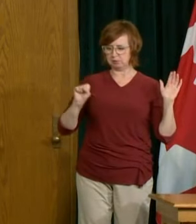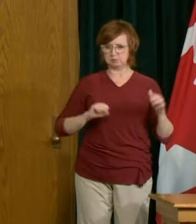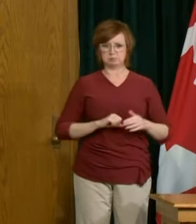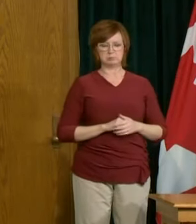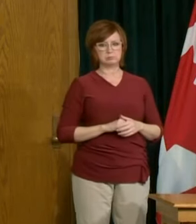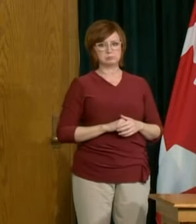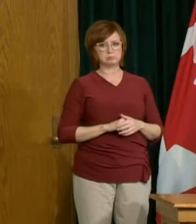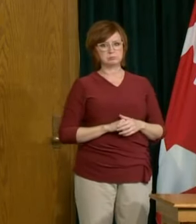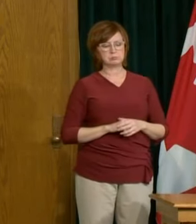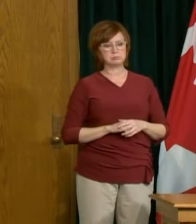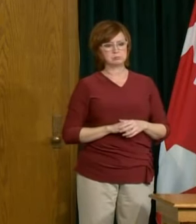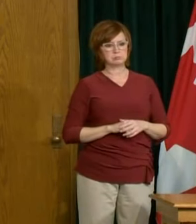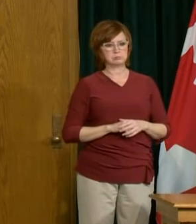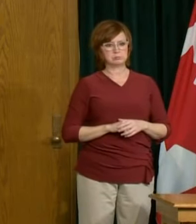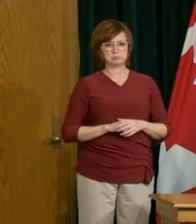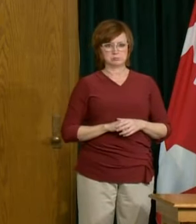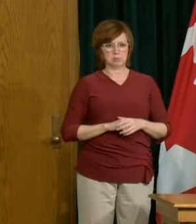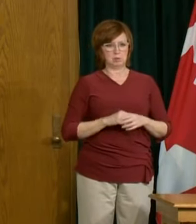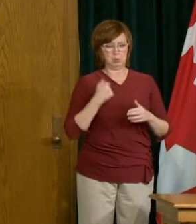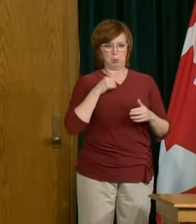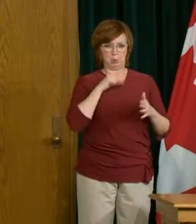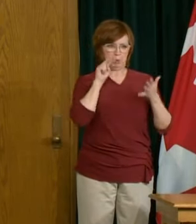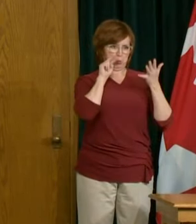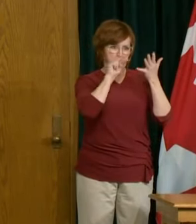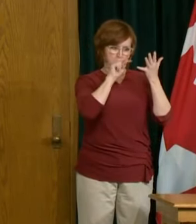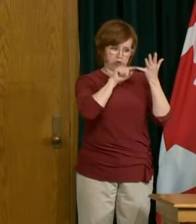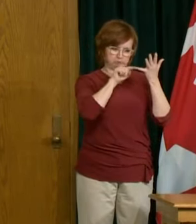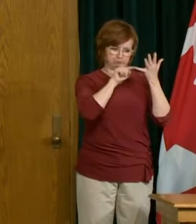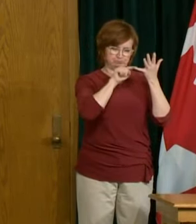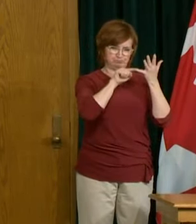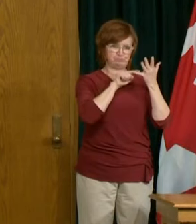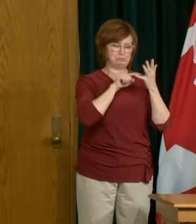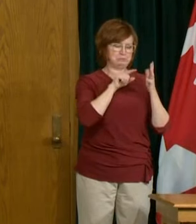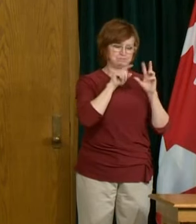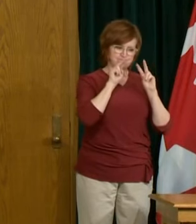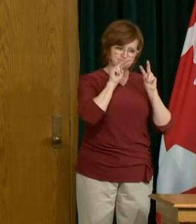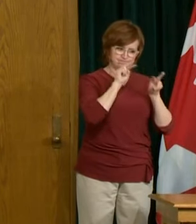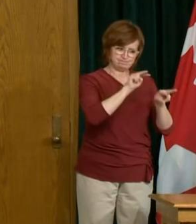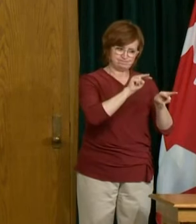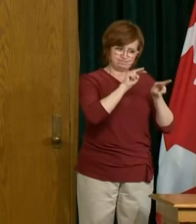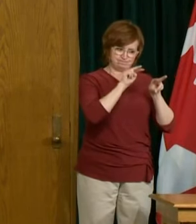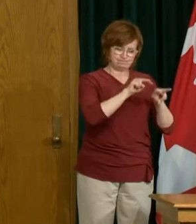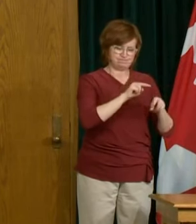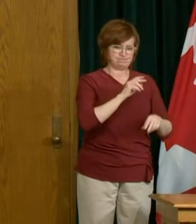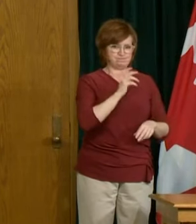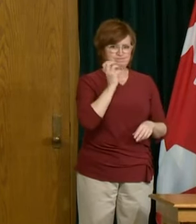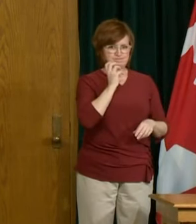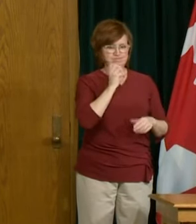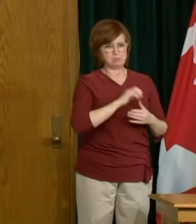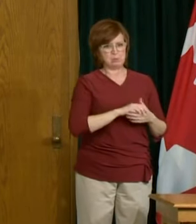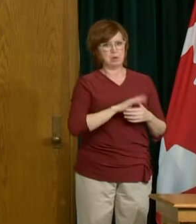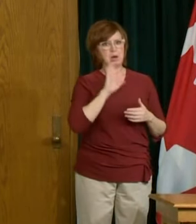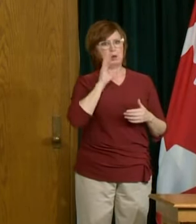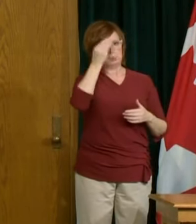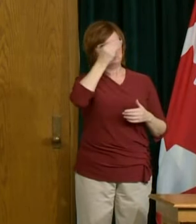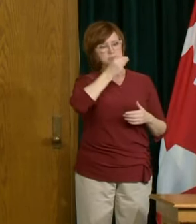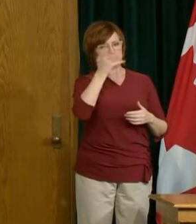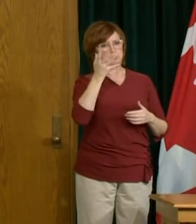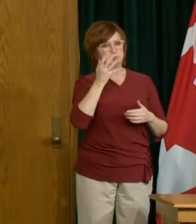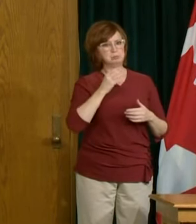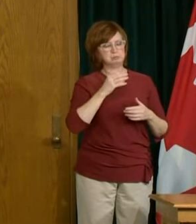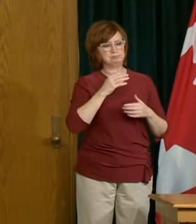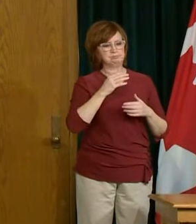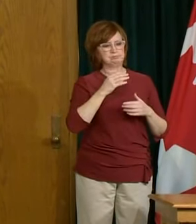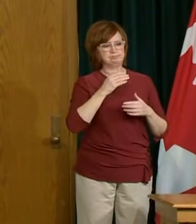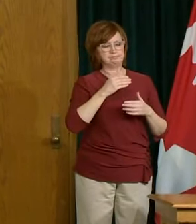key indicators that we watch, and I will be able to provide some of that in a more granular detail at a future media